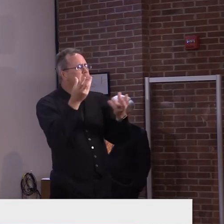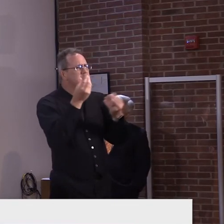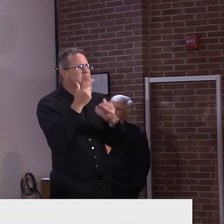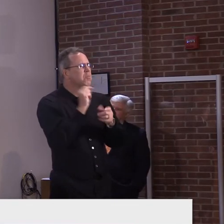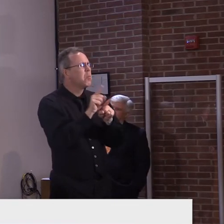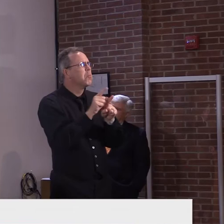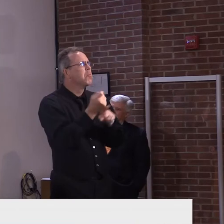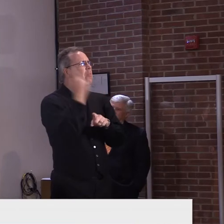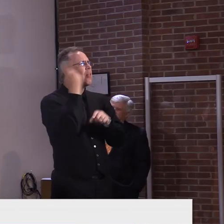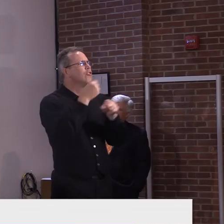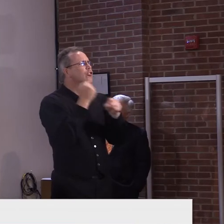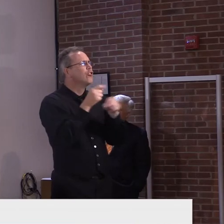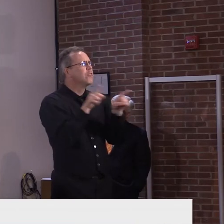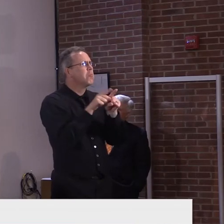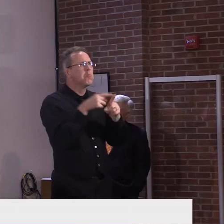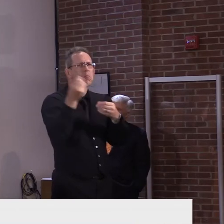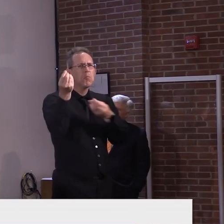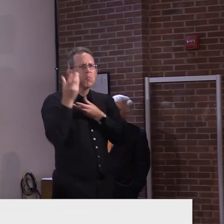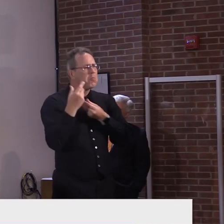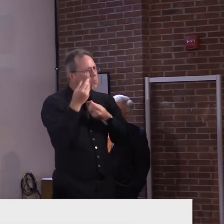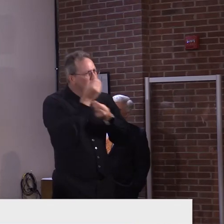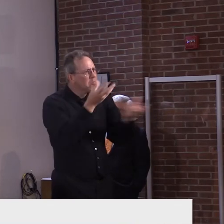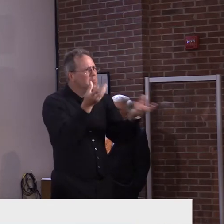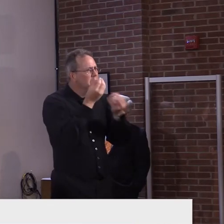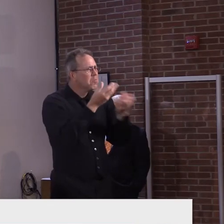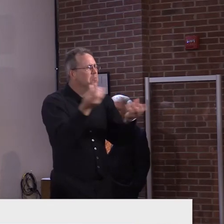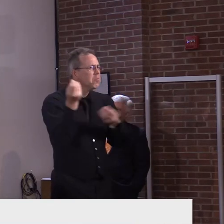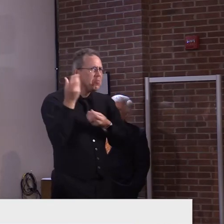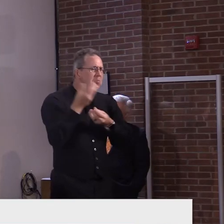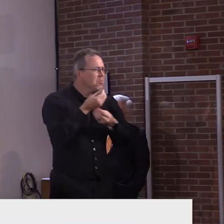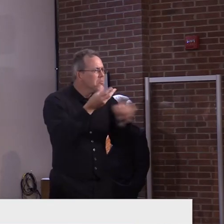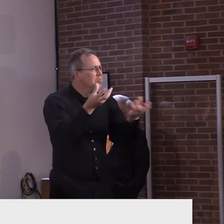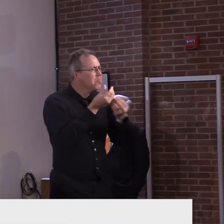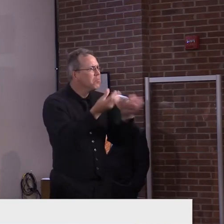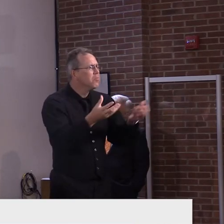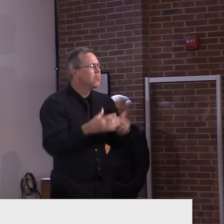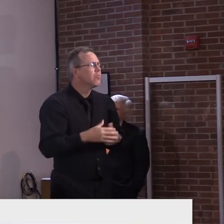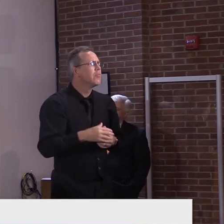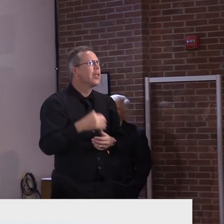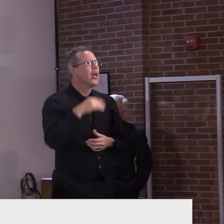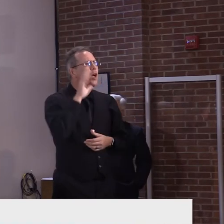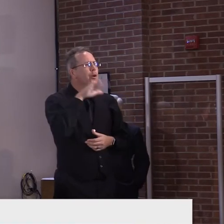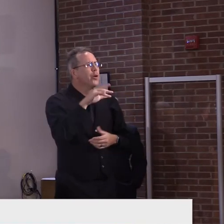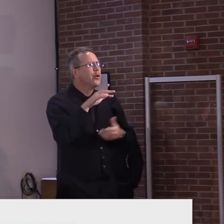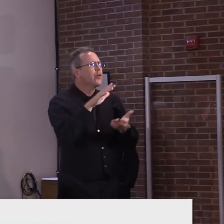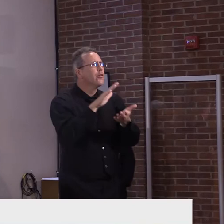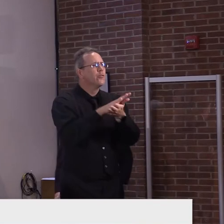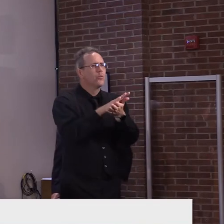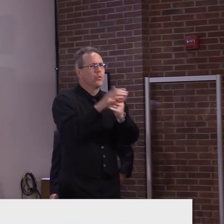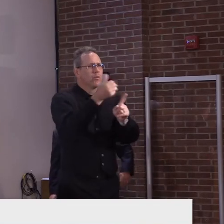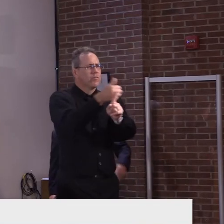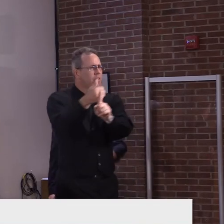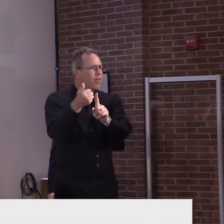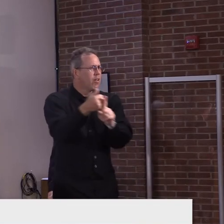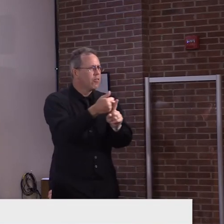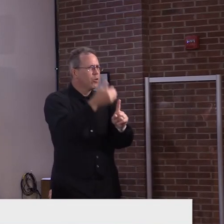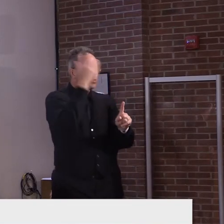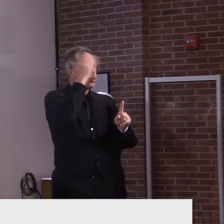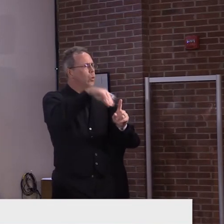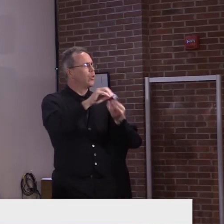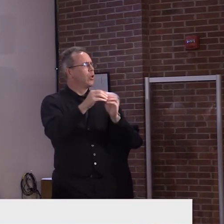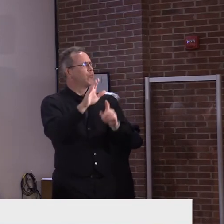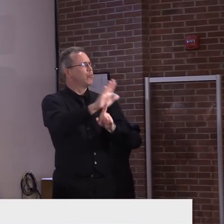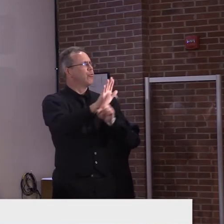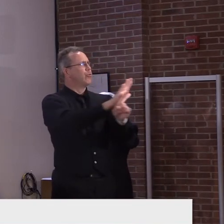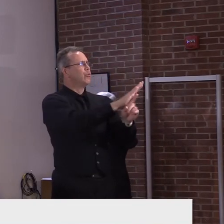think the reporting was necessarily complete on that, because the districts have actionable data immediately upon contacting or connecting